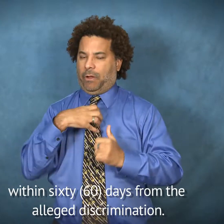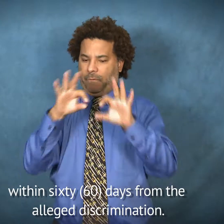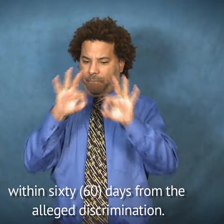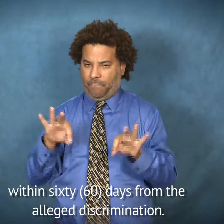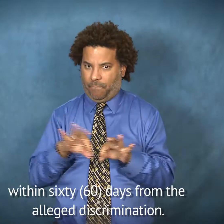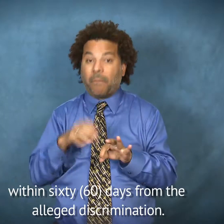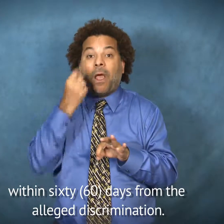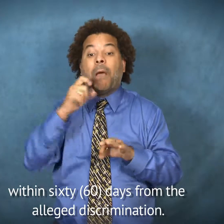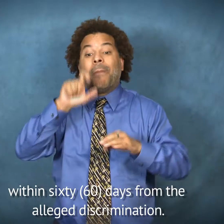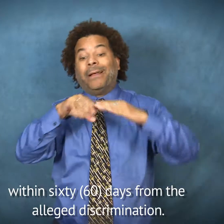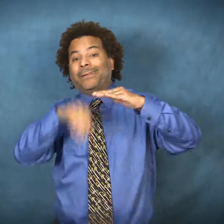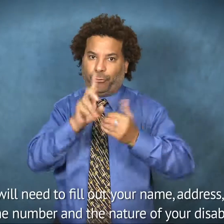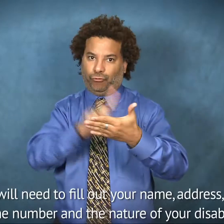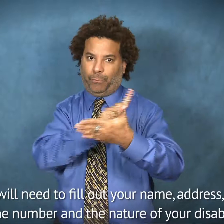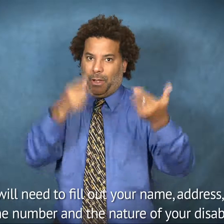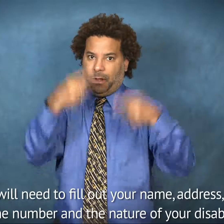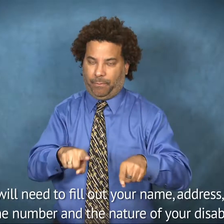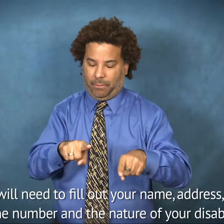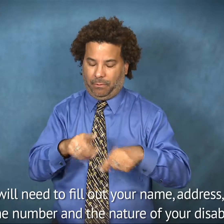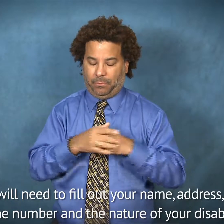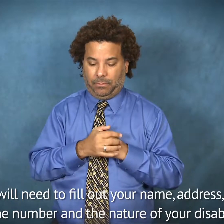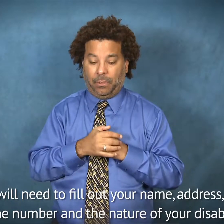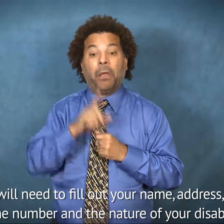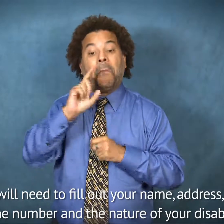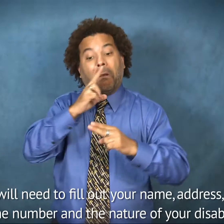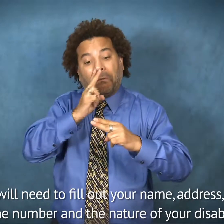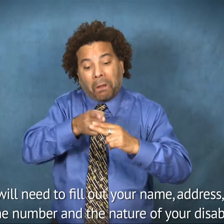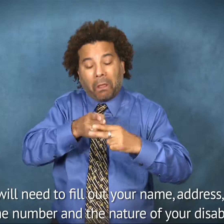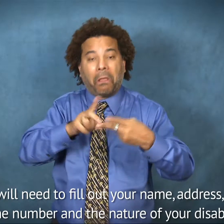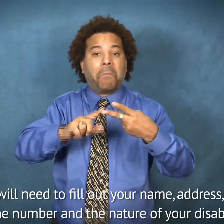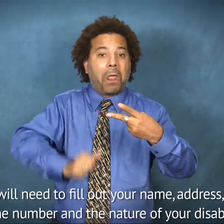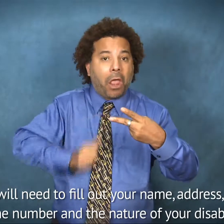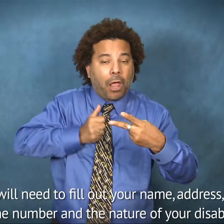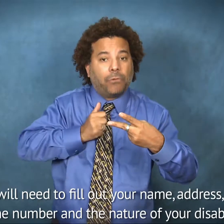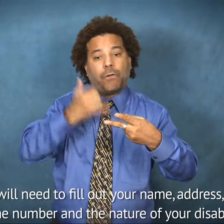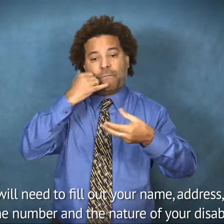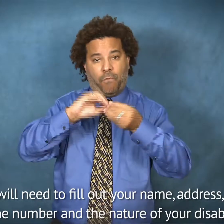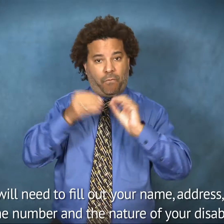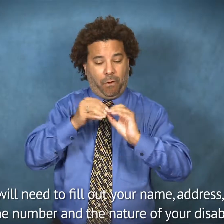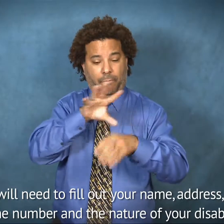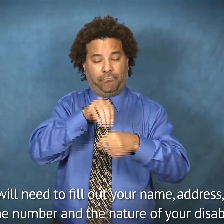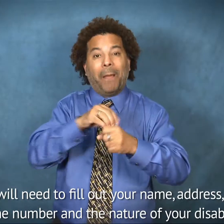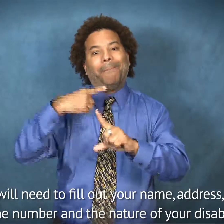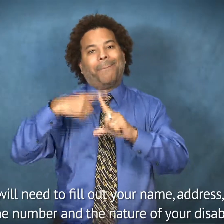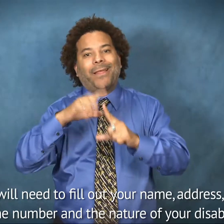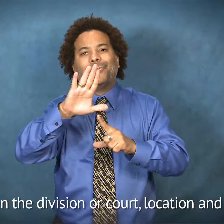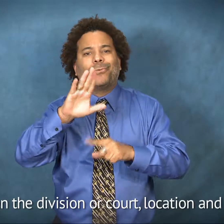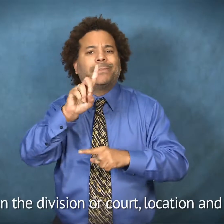the alleged discrimination. You will need to fill out your name, address, telephone number, and nature of your disability. Then